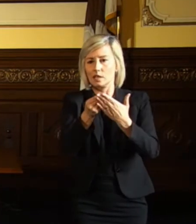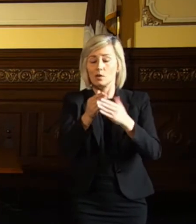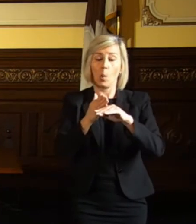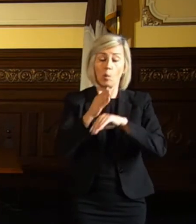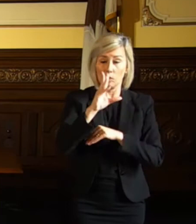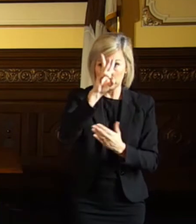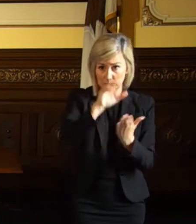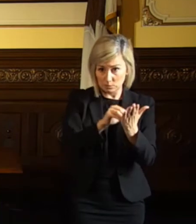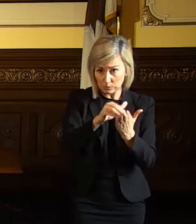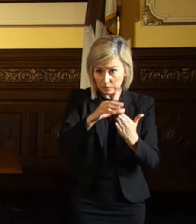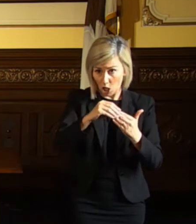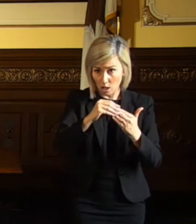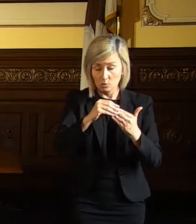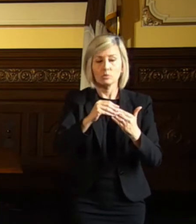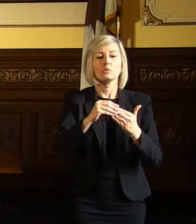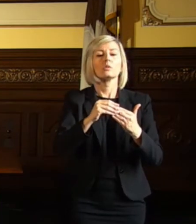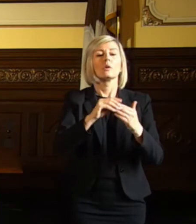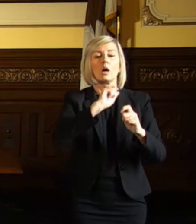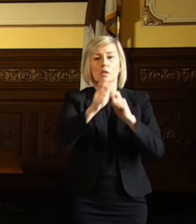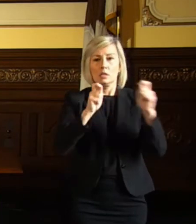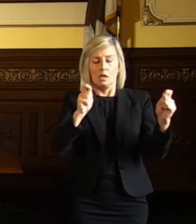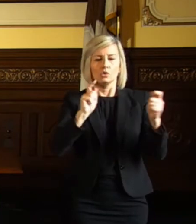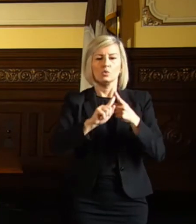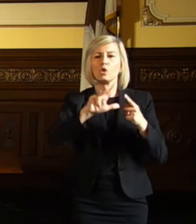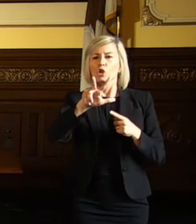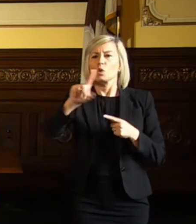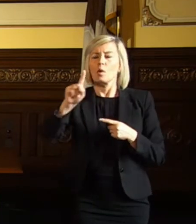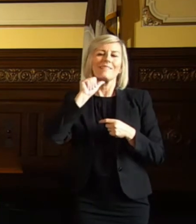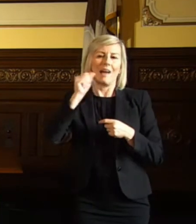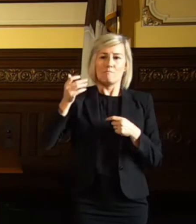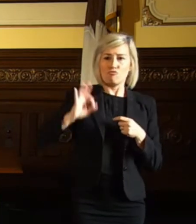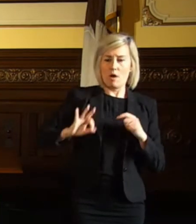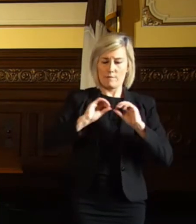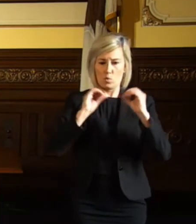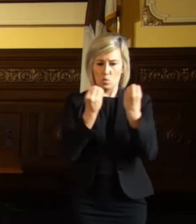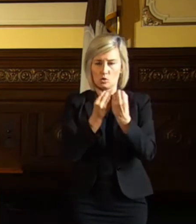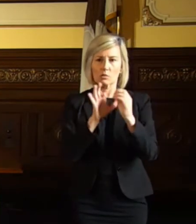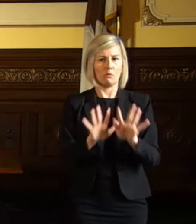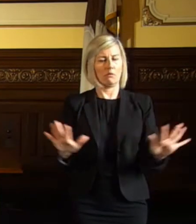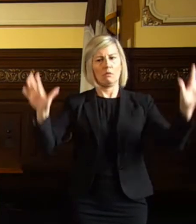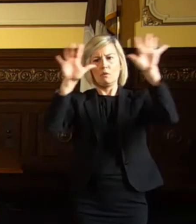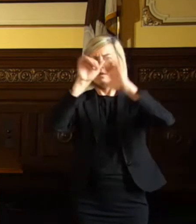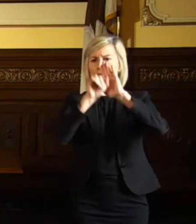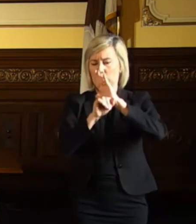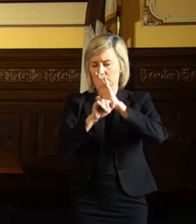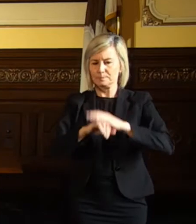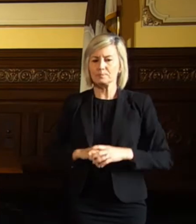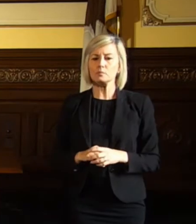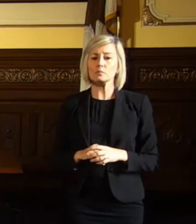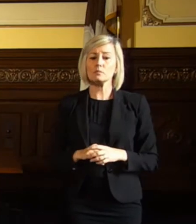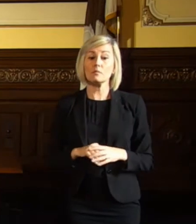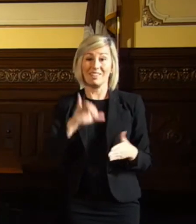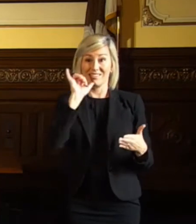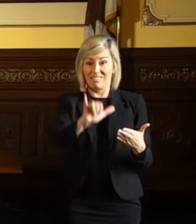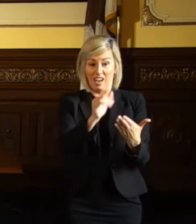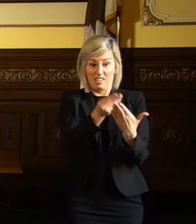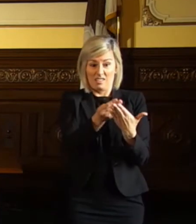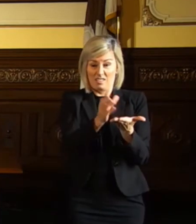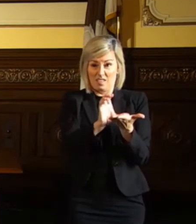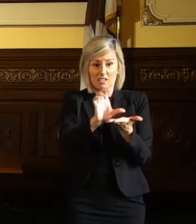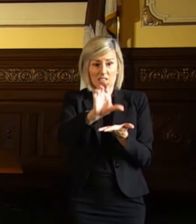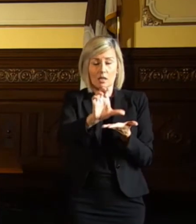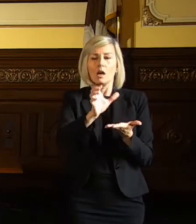million, went out to 31 nonprofit organizations all across Illinois. The fund has raised more